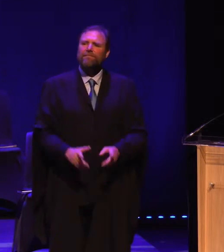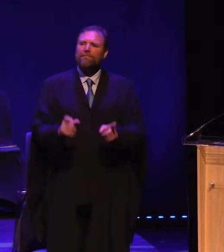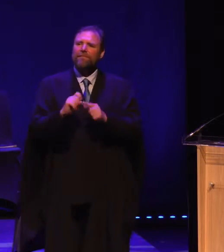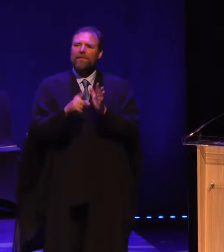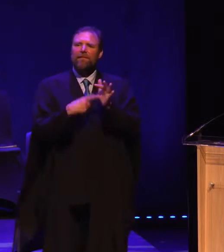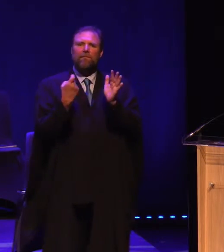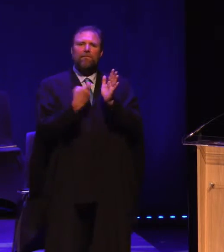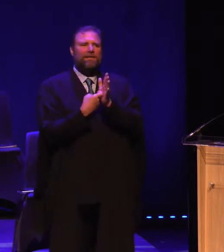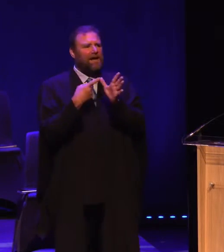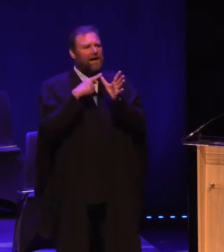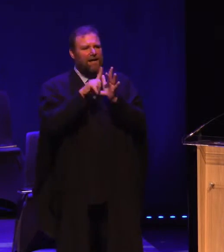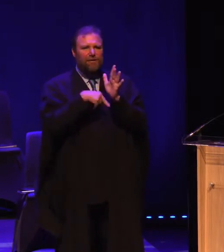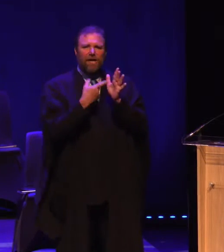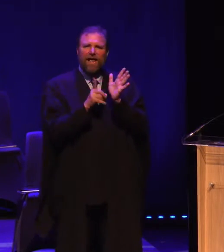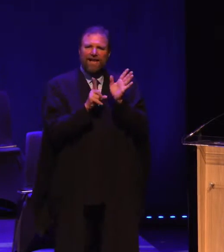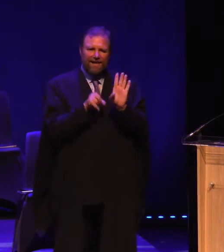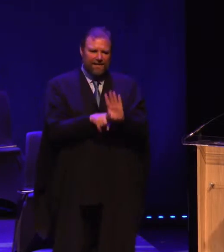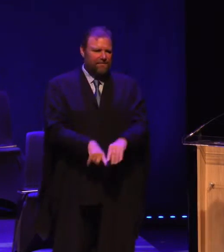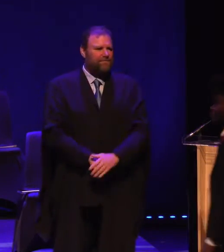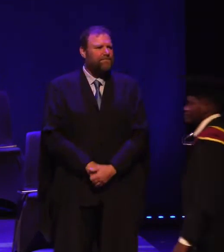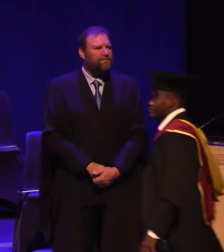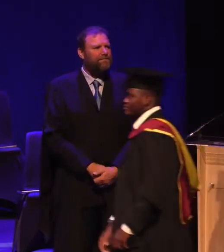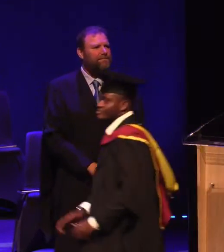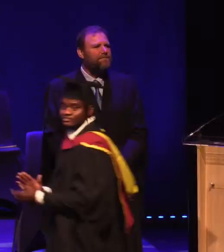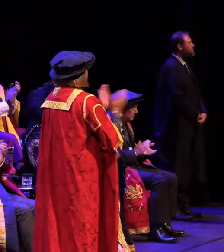Peter Ajayi.